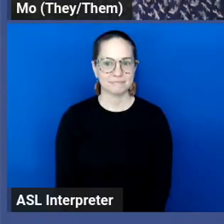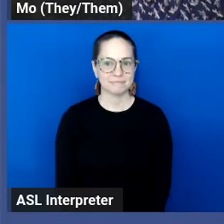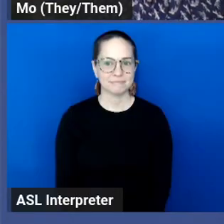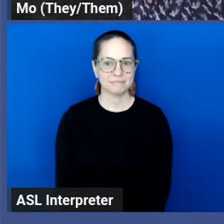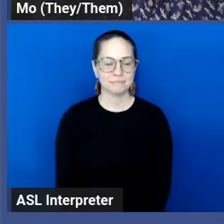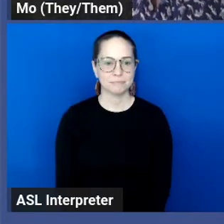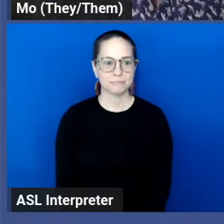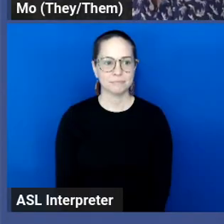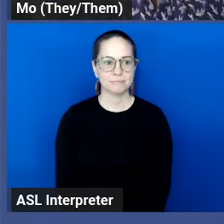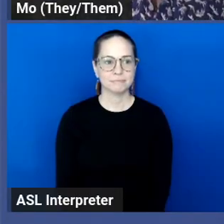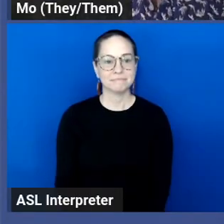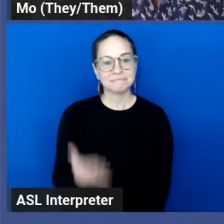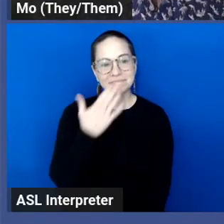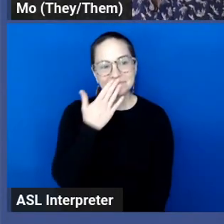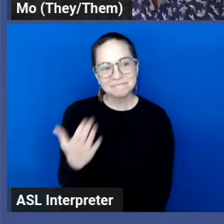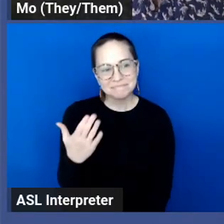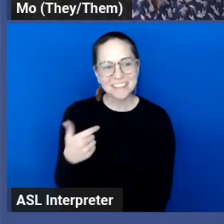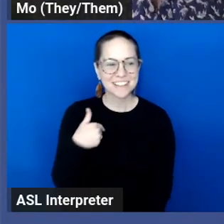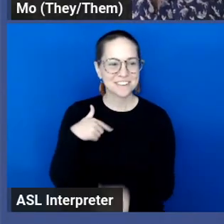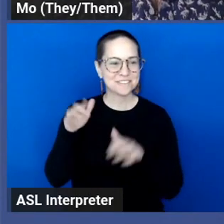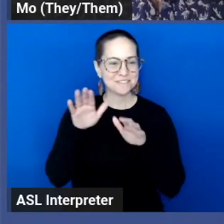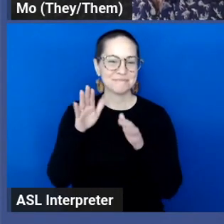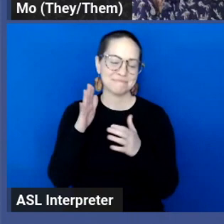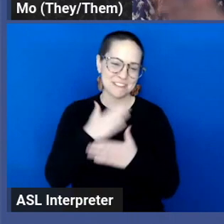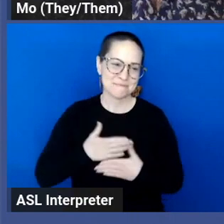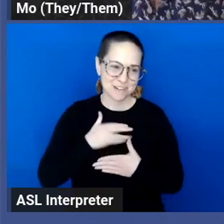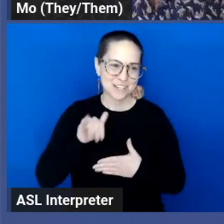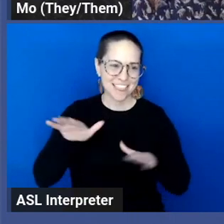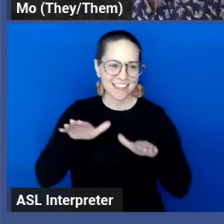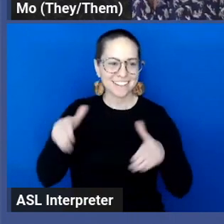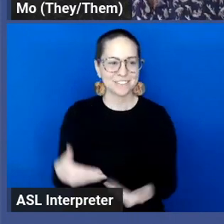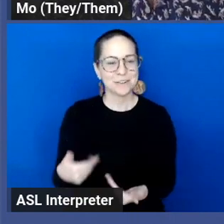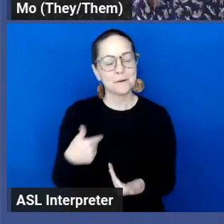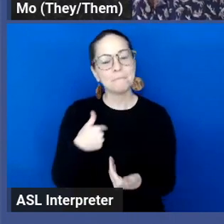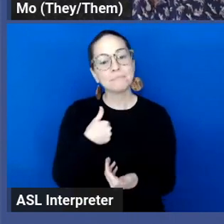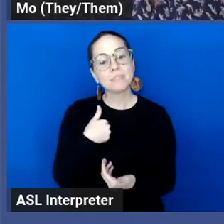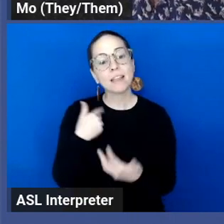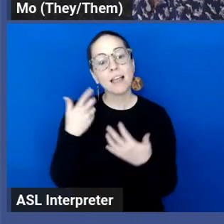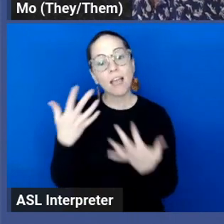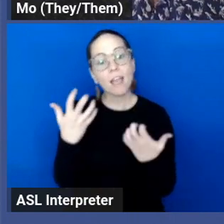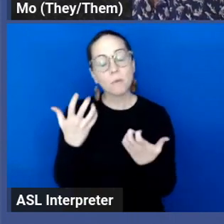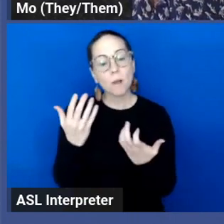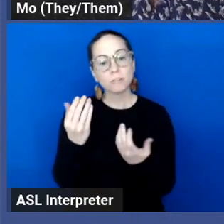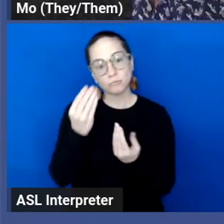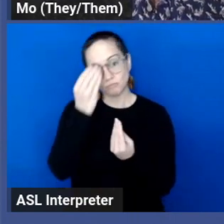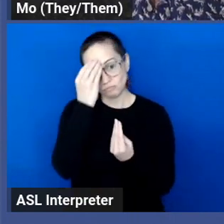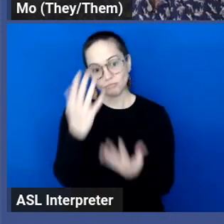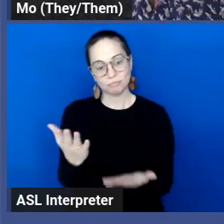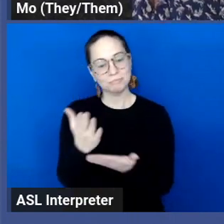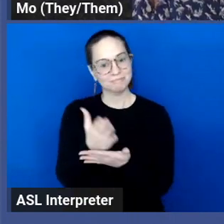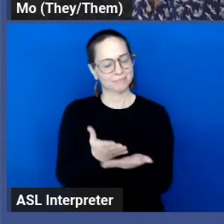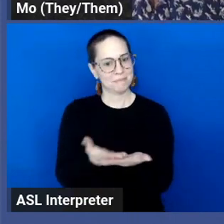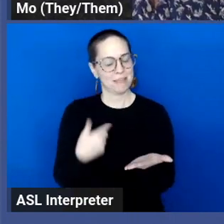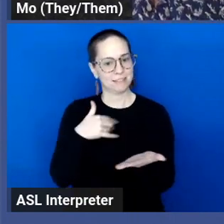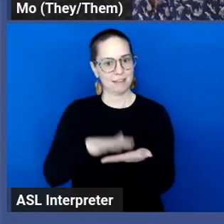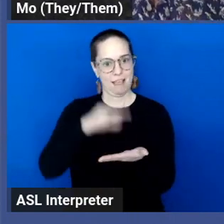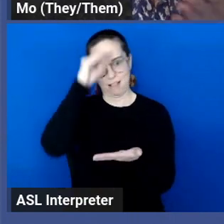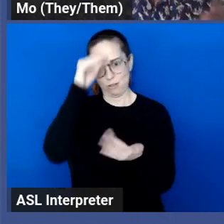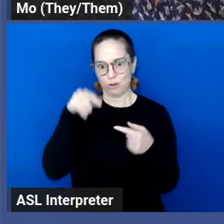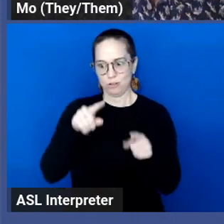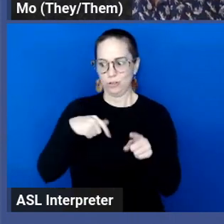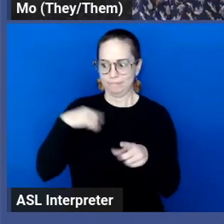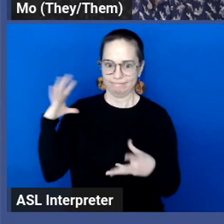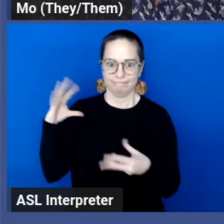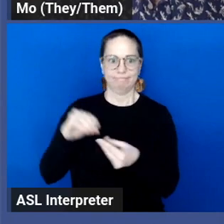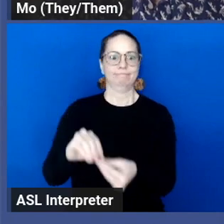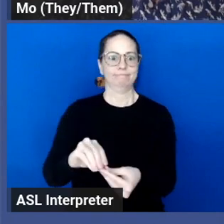Thank you, Moses. I appreciate the intro. I just wanted to share some of the things that I have learned in my journey. So